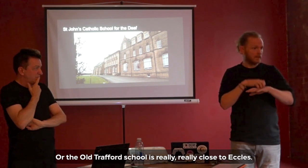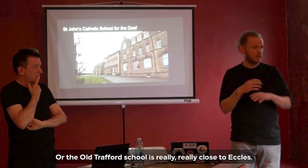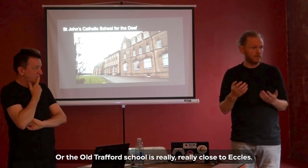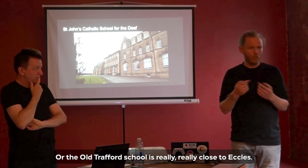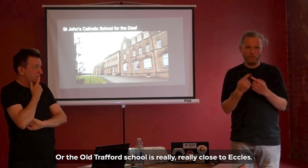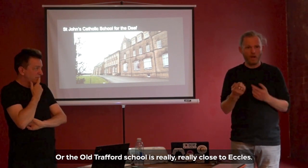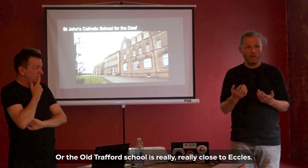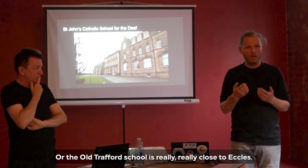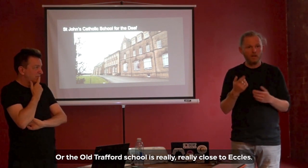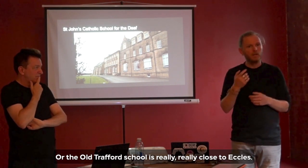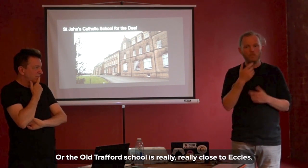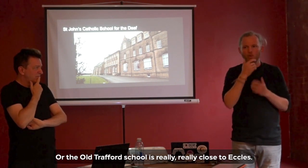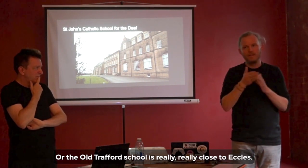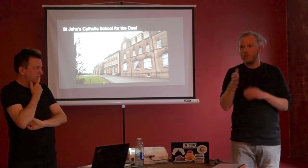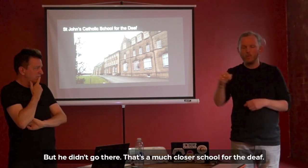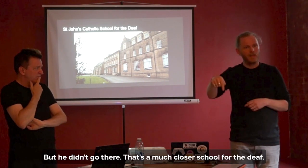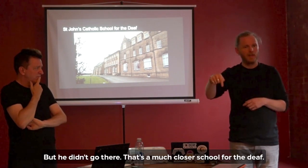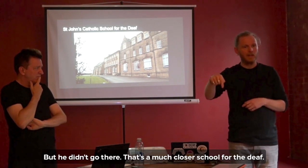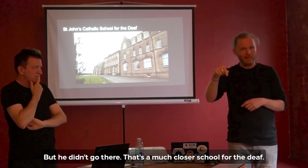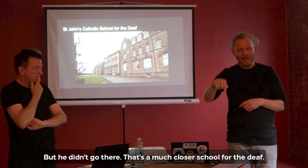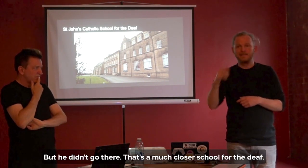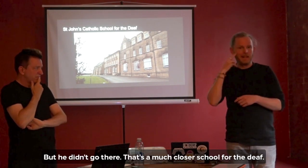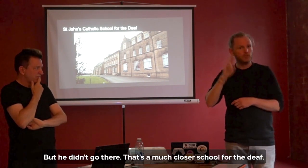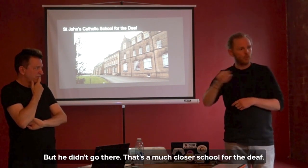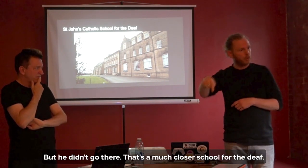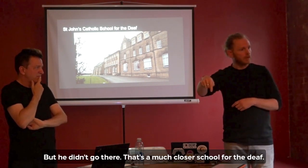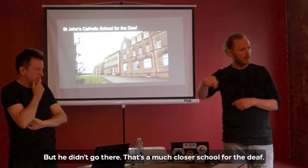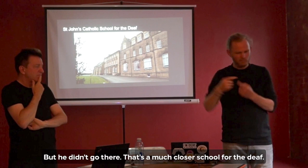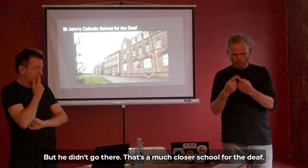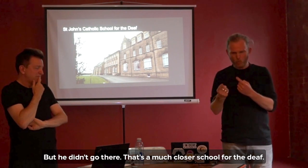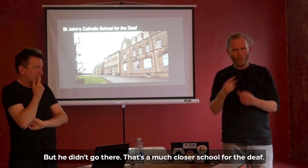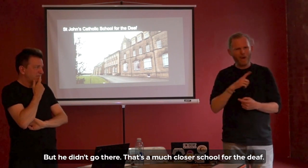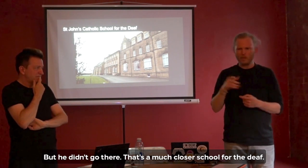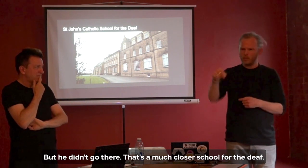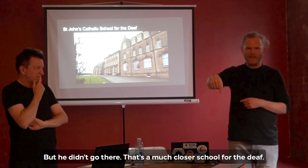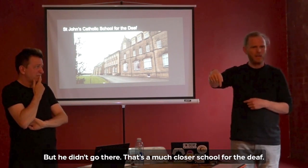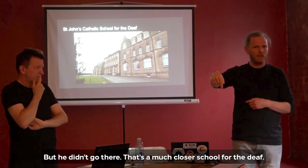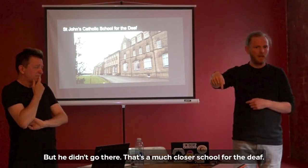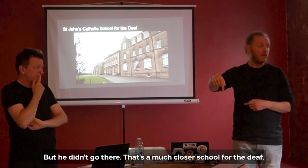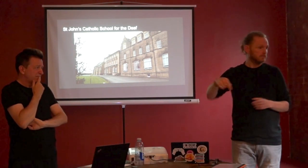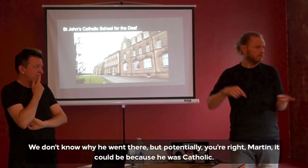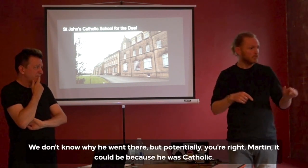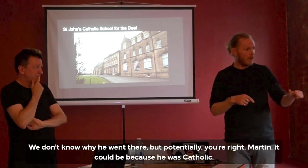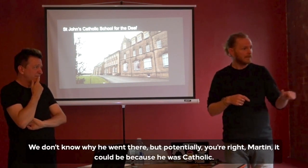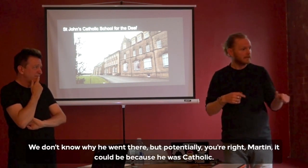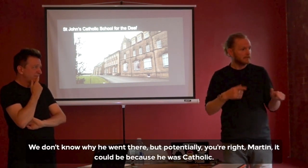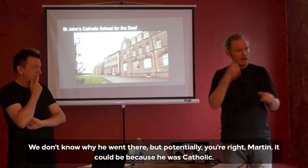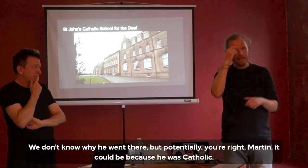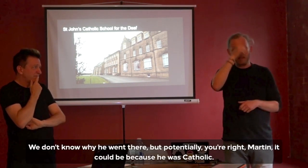is really close to Eccles, but he didn't go there. That was a much closer deaf school. We don't know why he went there,